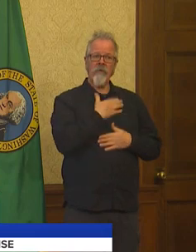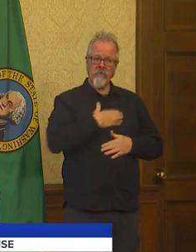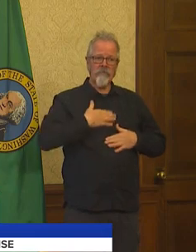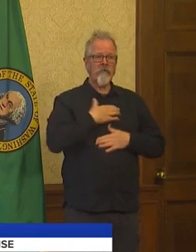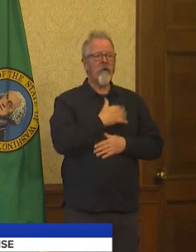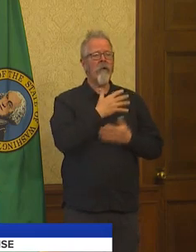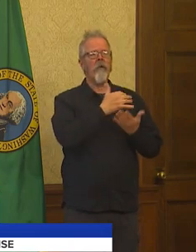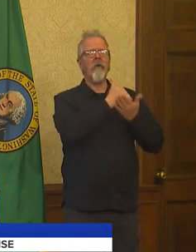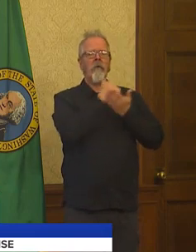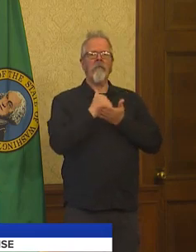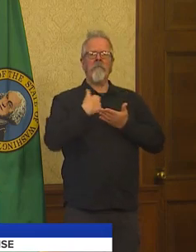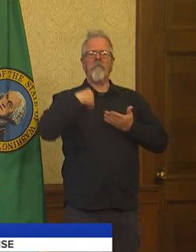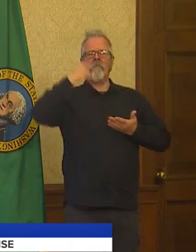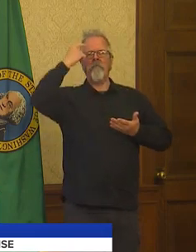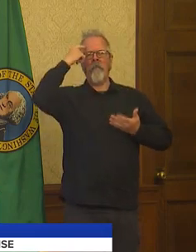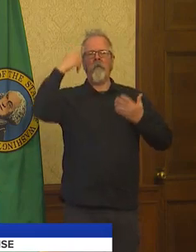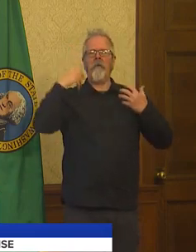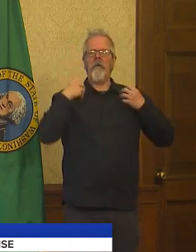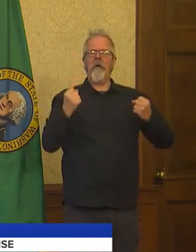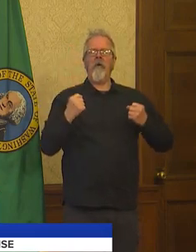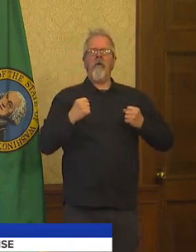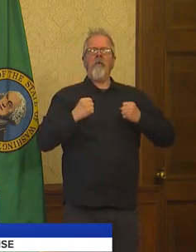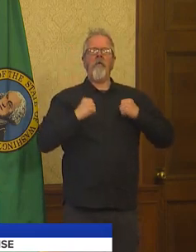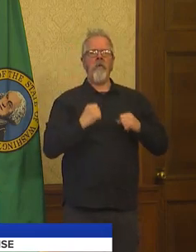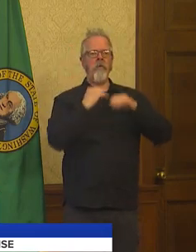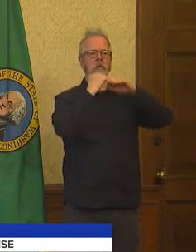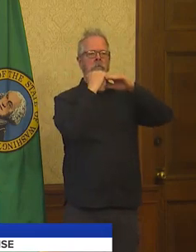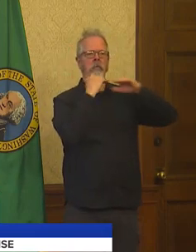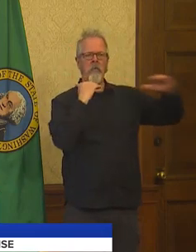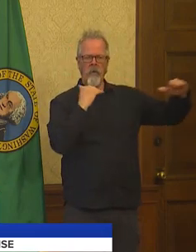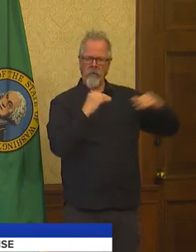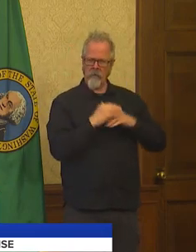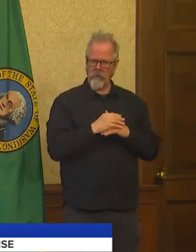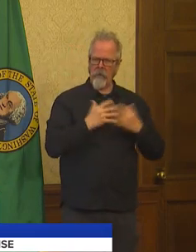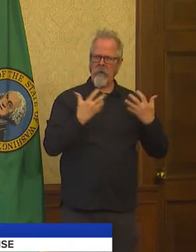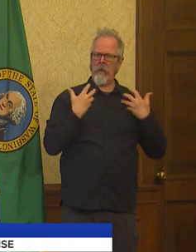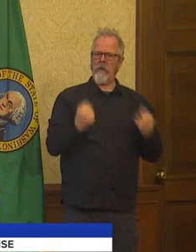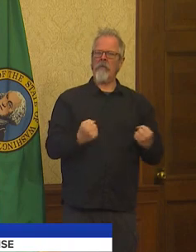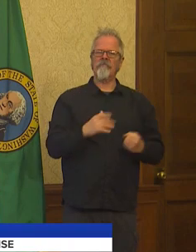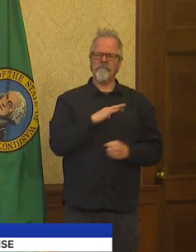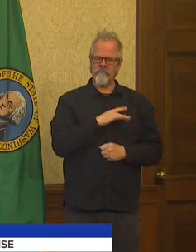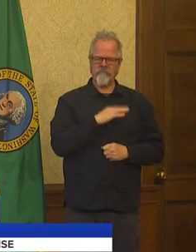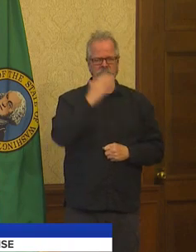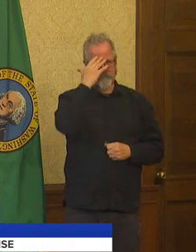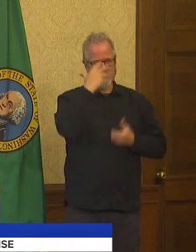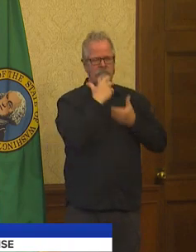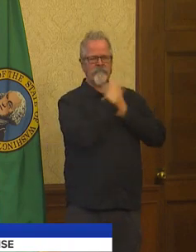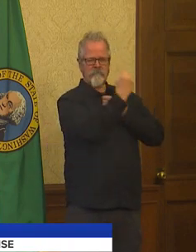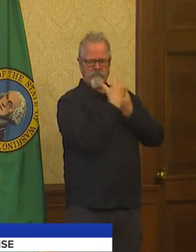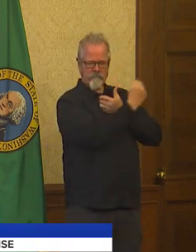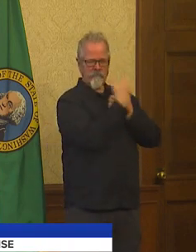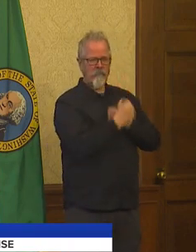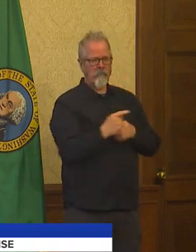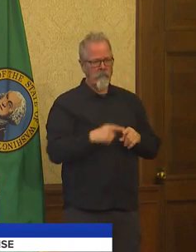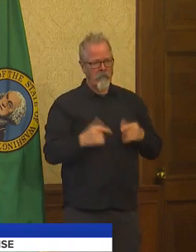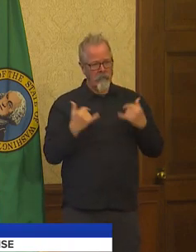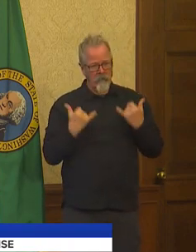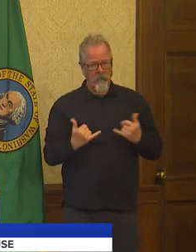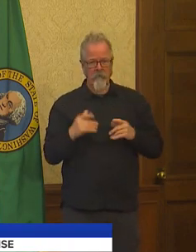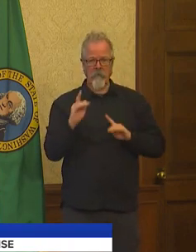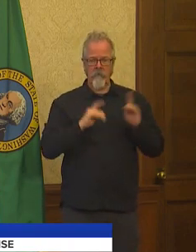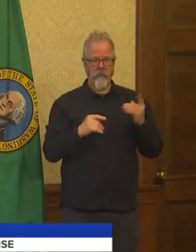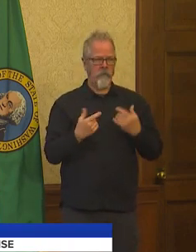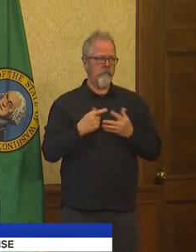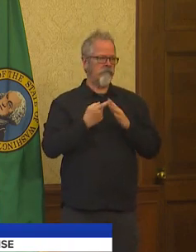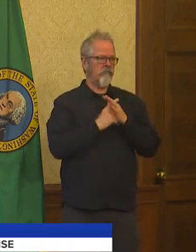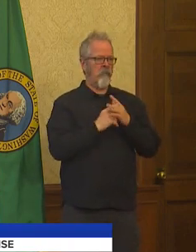and mental, during this time of stress and isolation. So the restrictions being lifted today